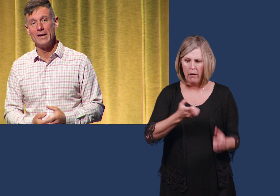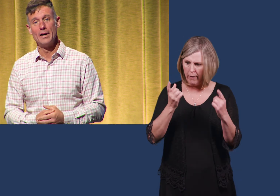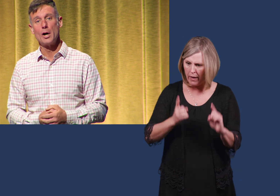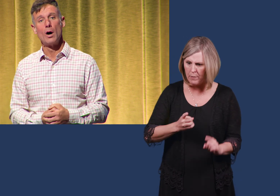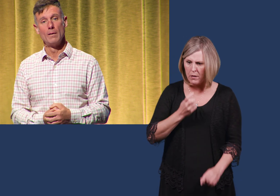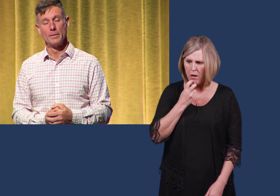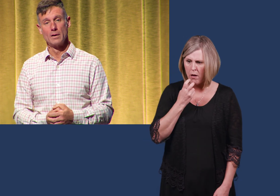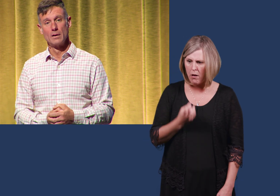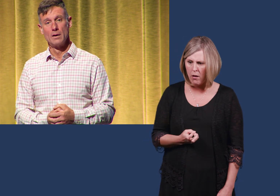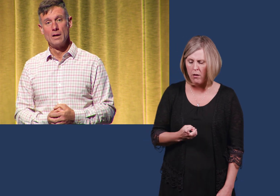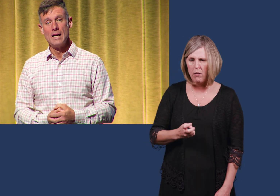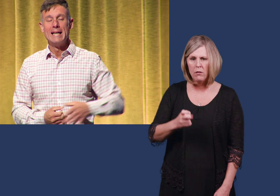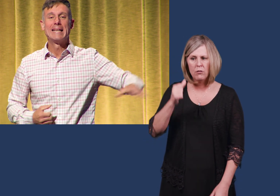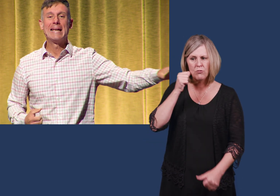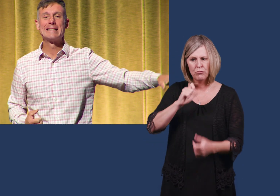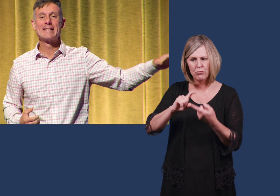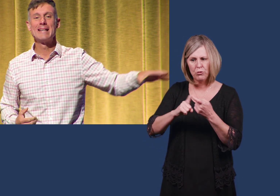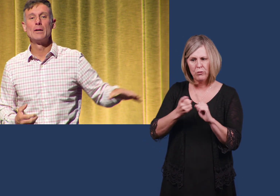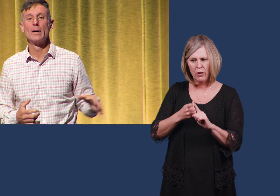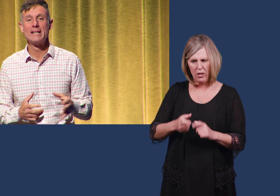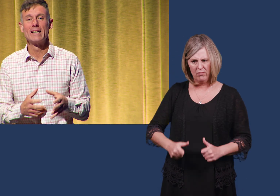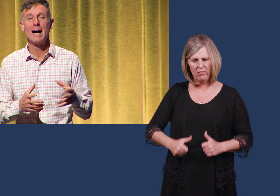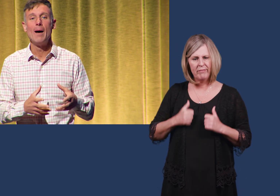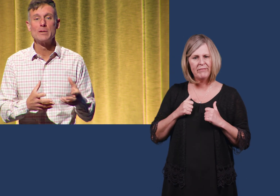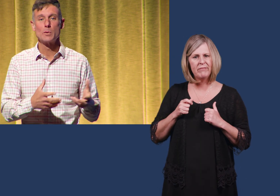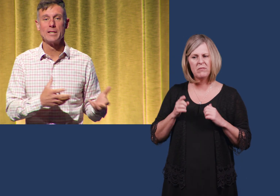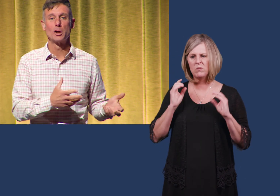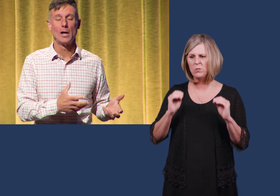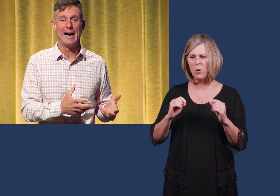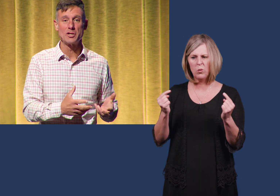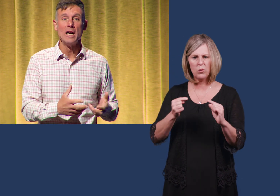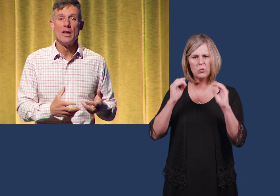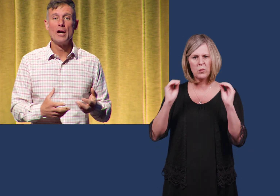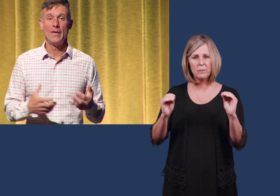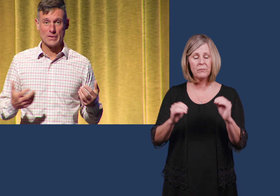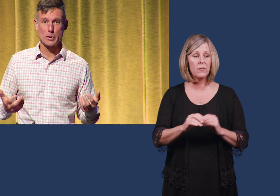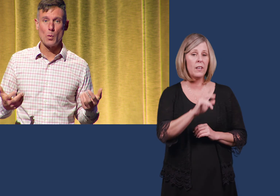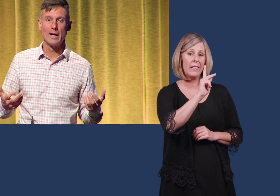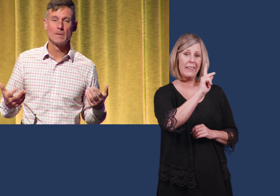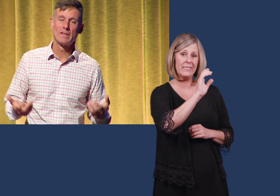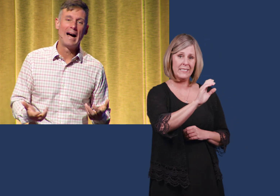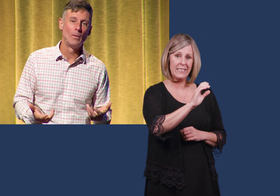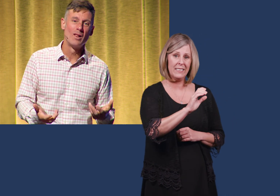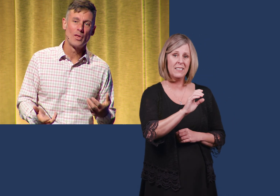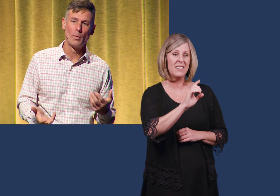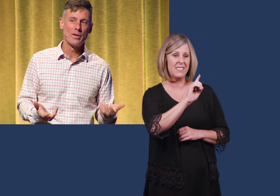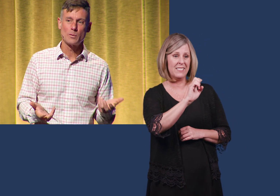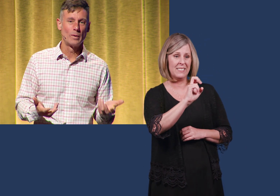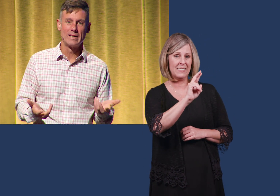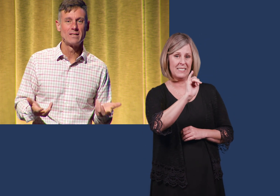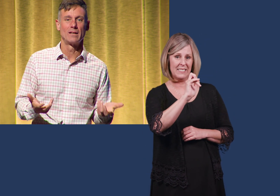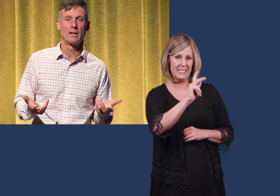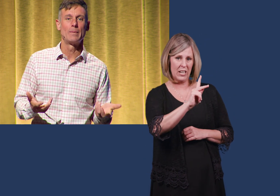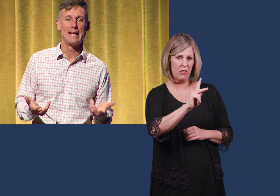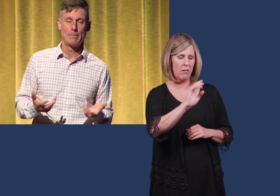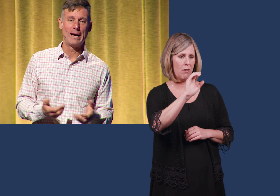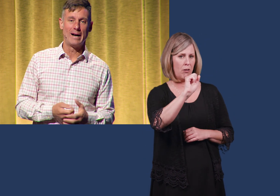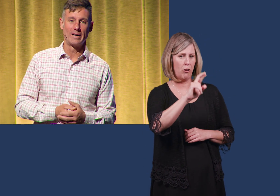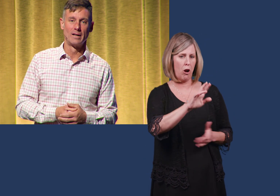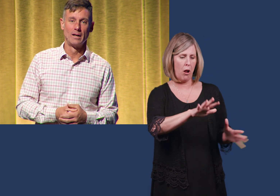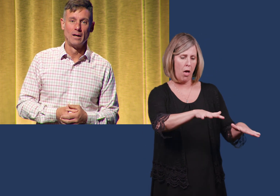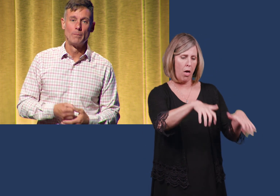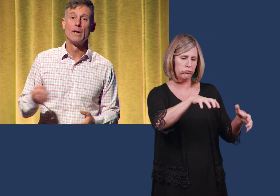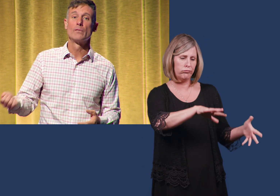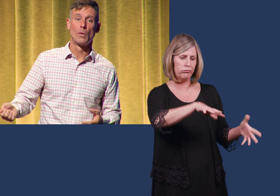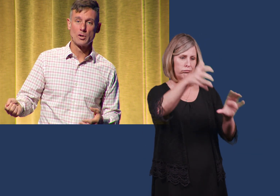walked away unharmed. In Kansas City, where Derek Thomas was in a crash, the officers walked up to that one and thought, well, this one isn't going to be that